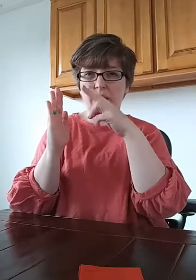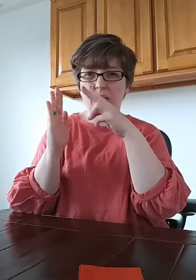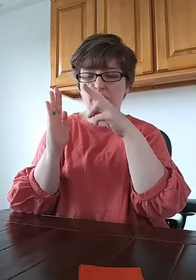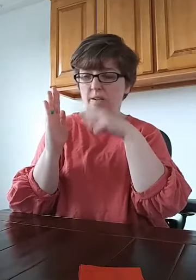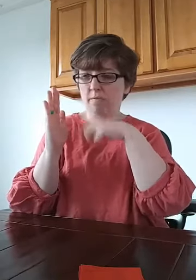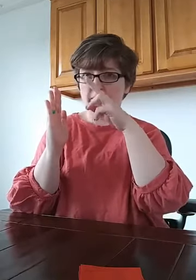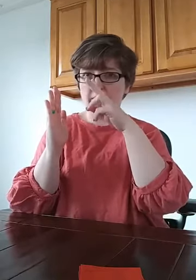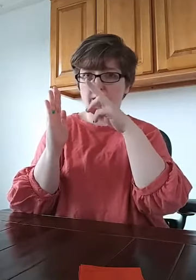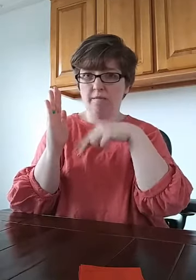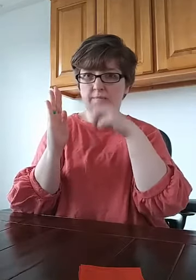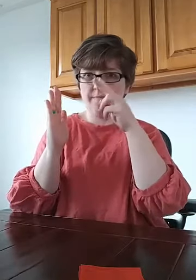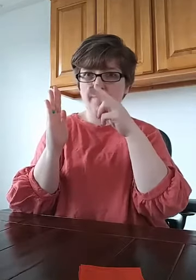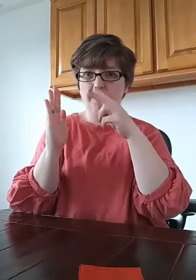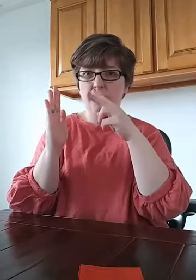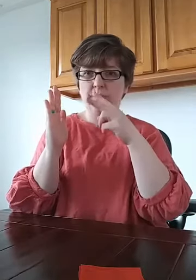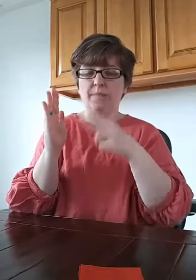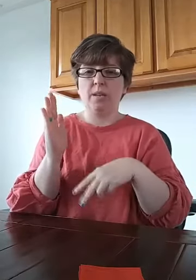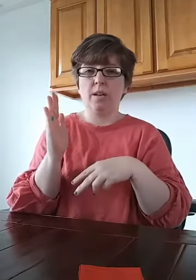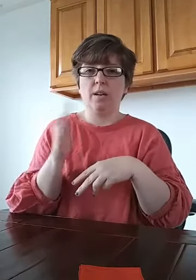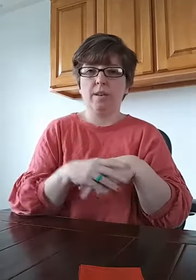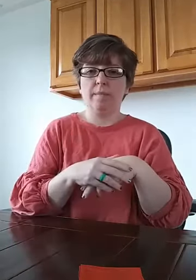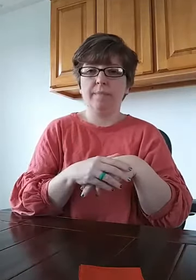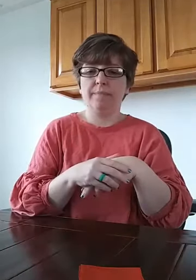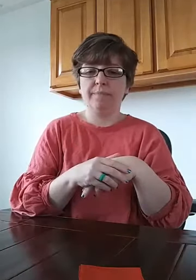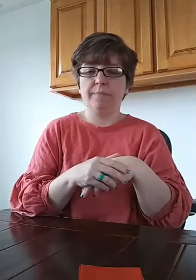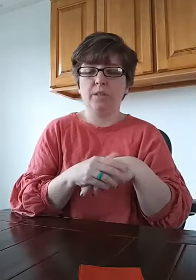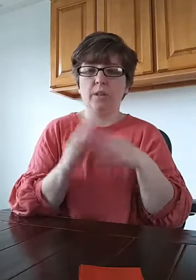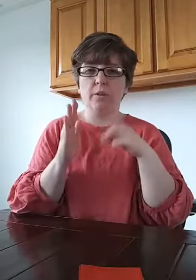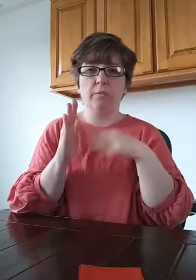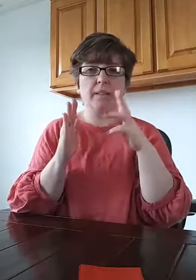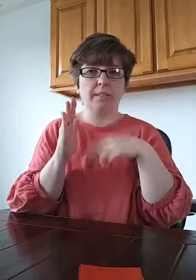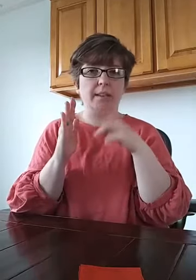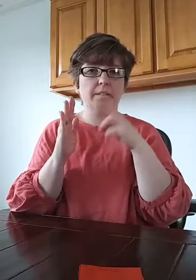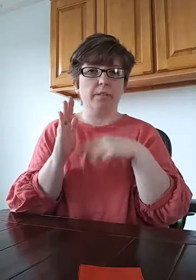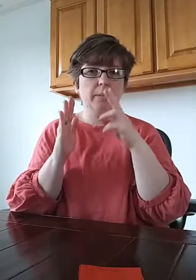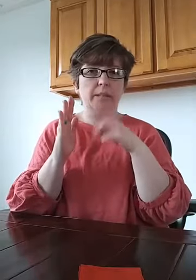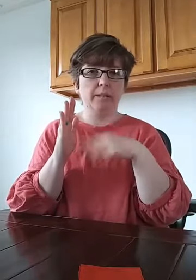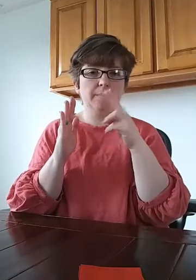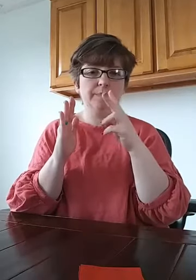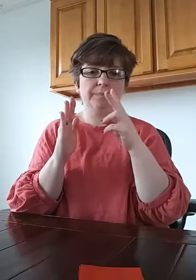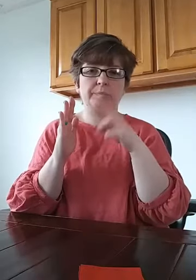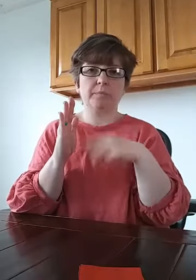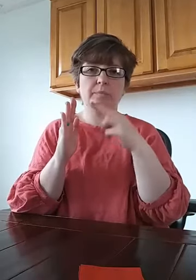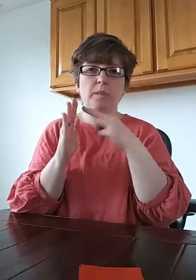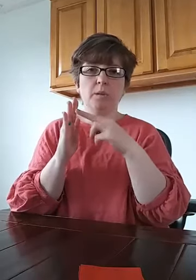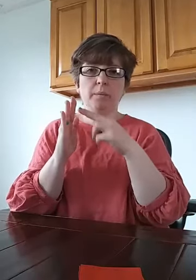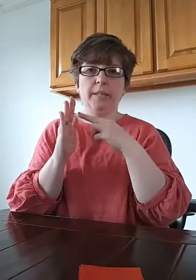read read so you might see that to read read